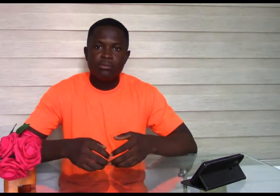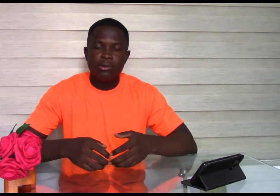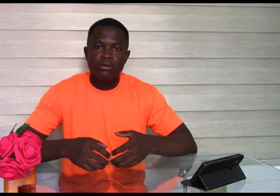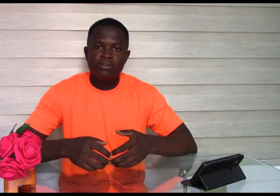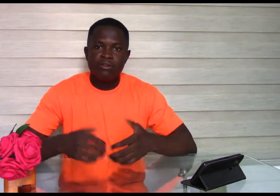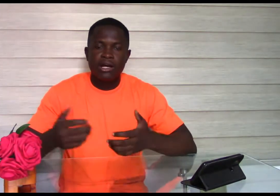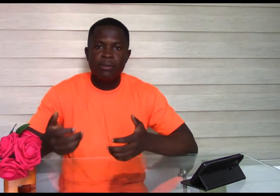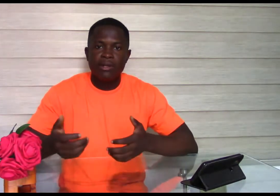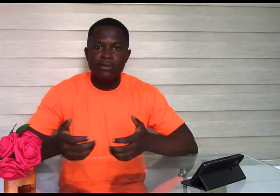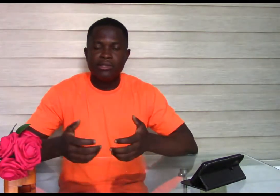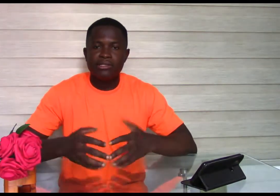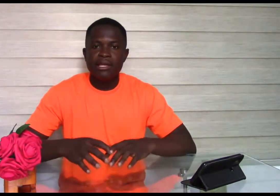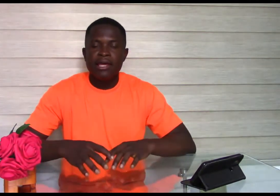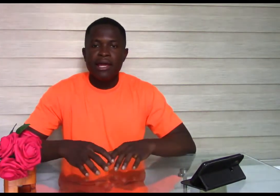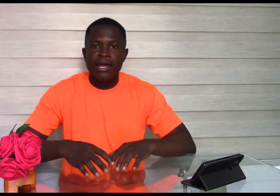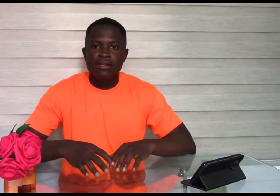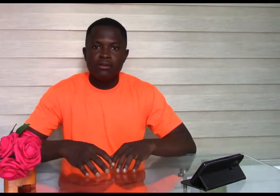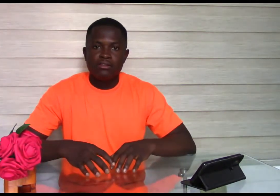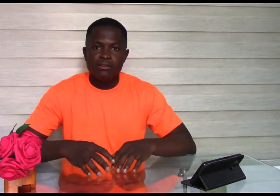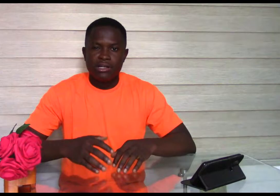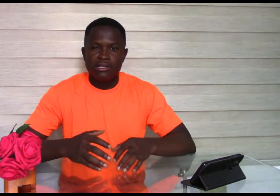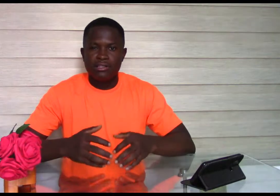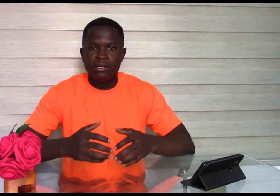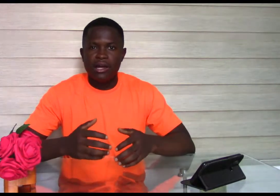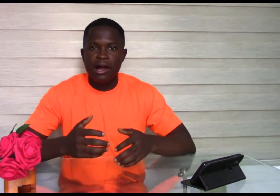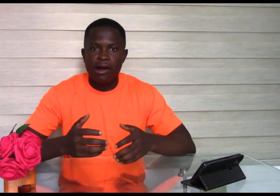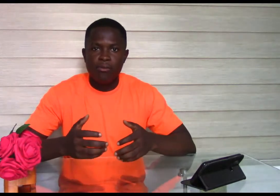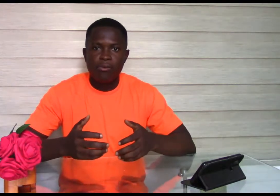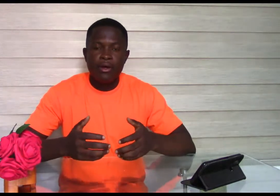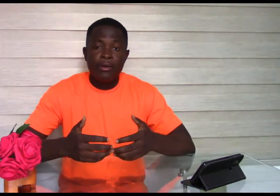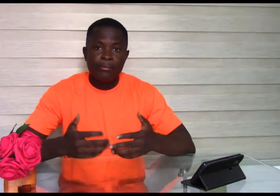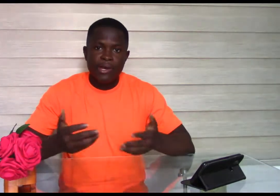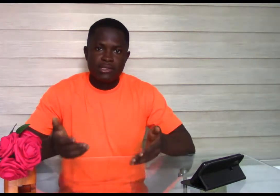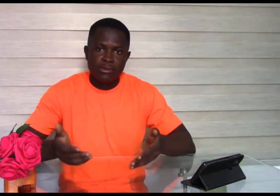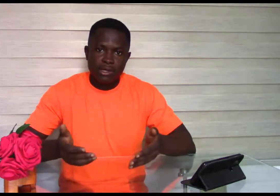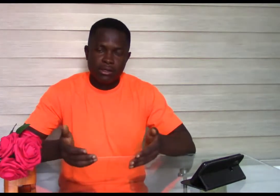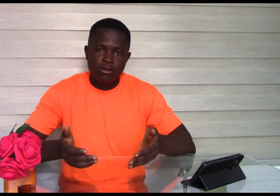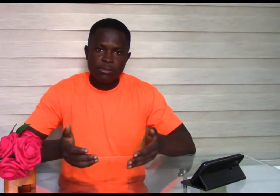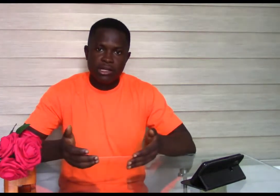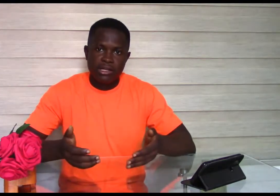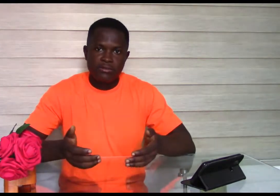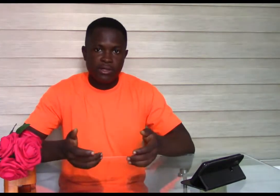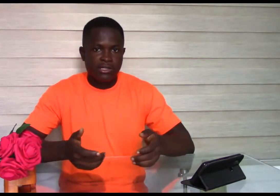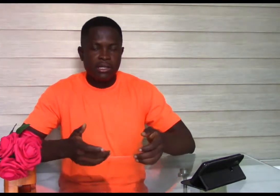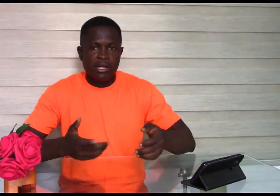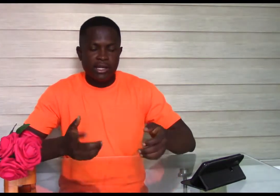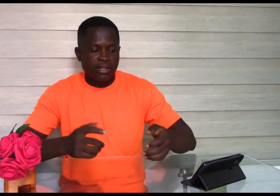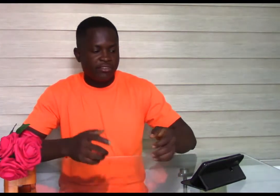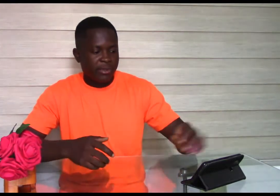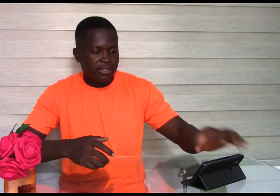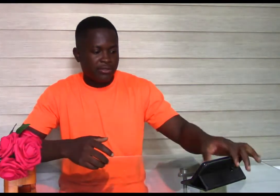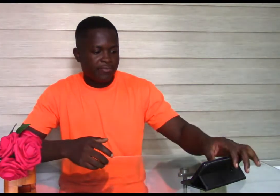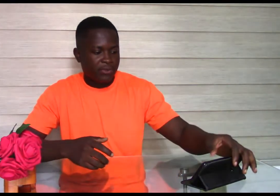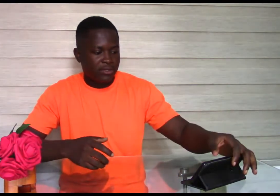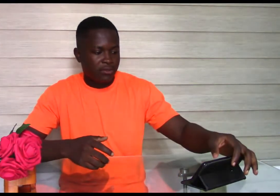build vocabularies and also understand how best we can communicate with a deaf person. So